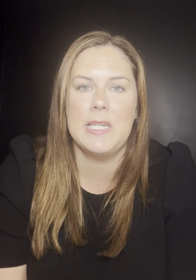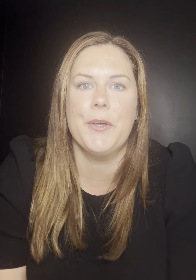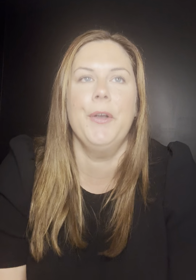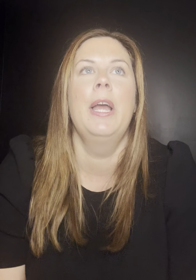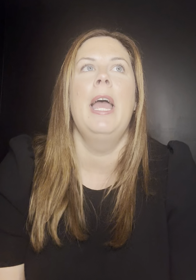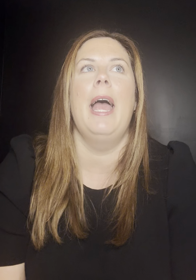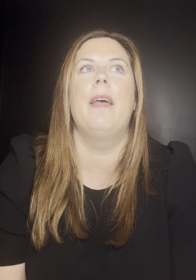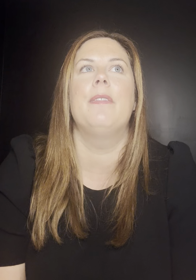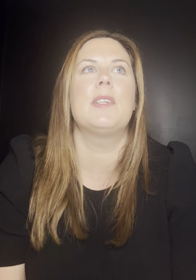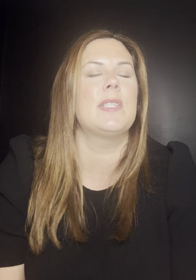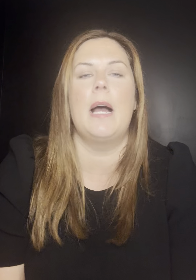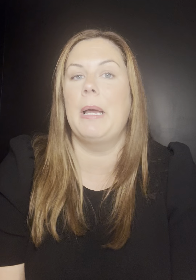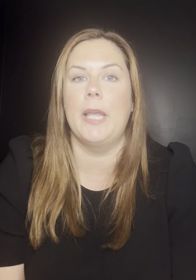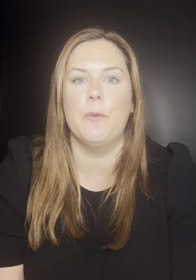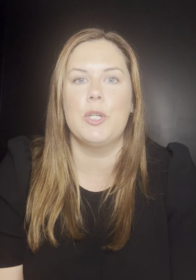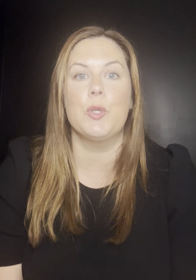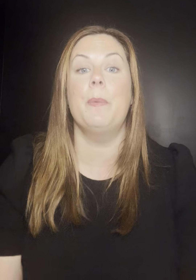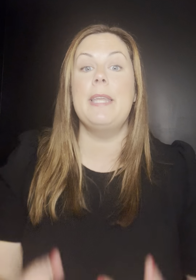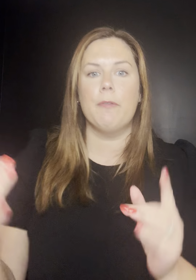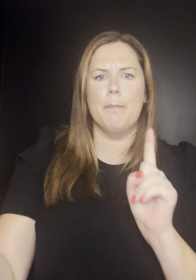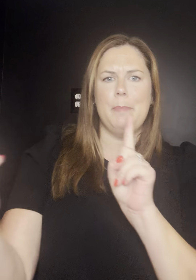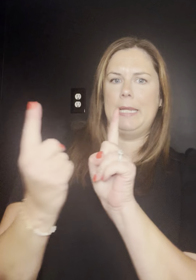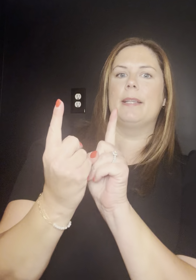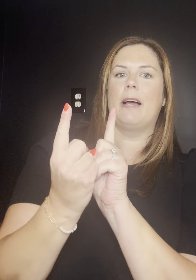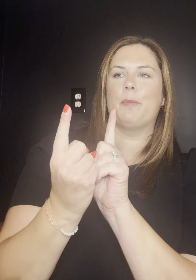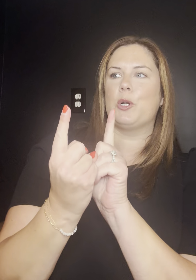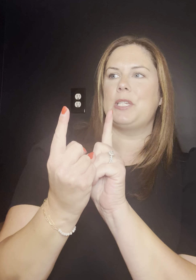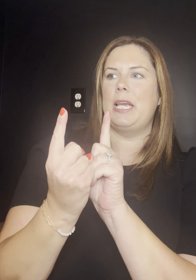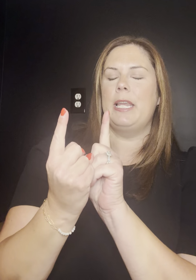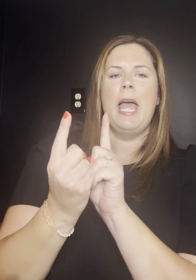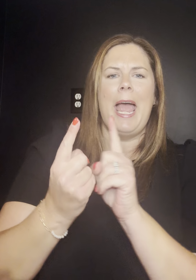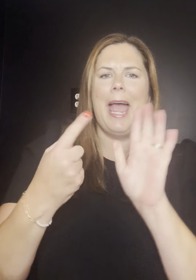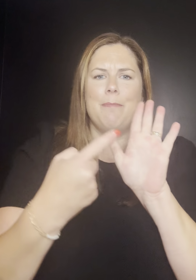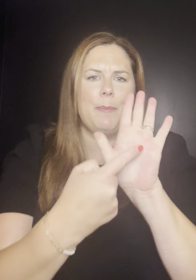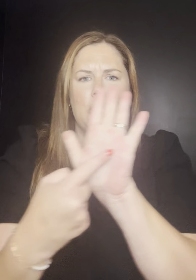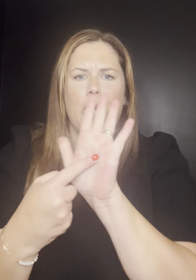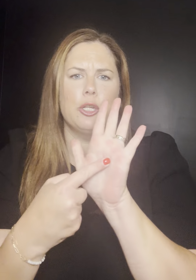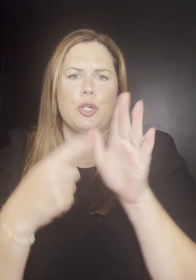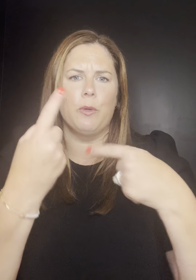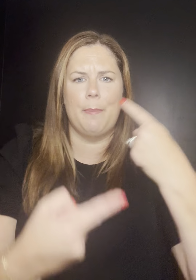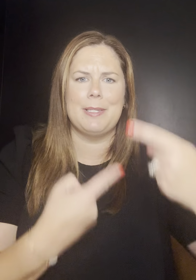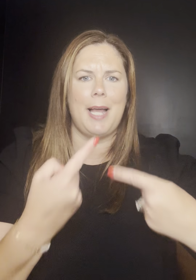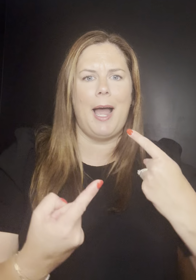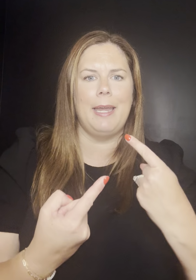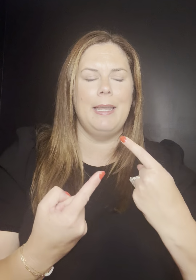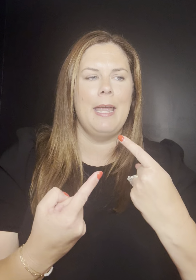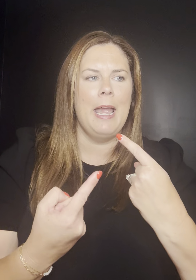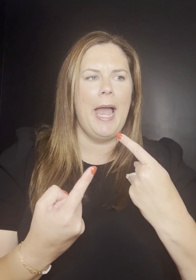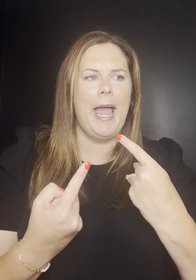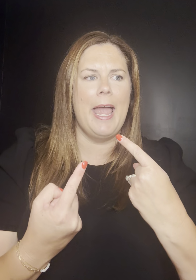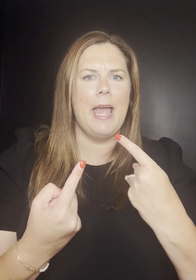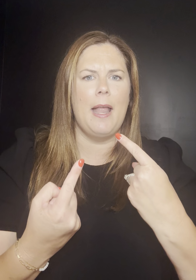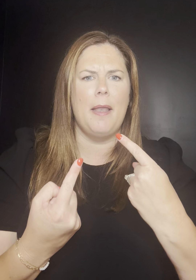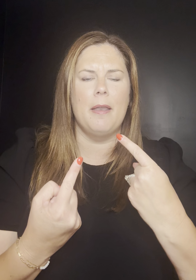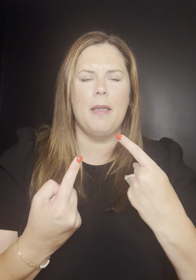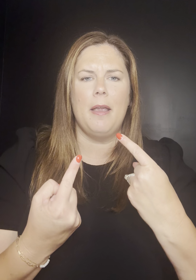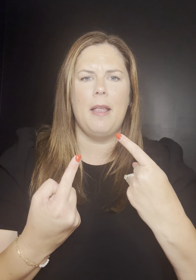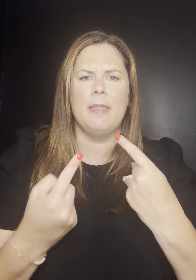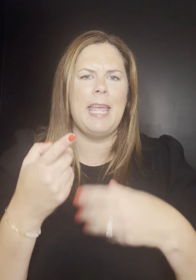here and this is not my language. So I would never meet a deaf person and maybe like show them a sign and they